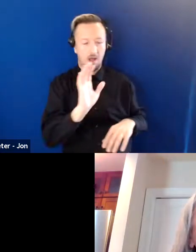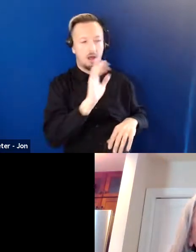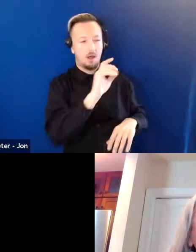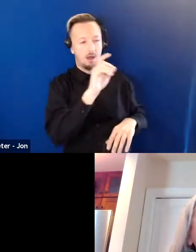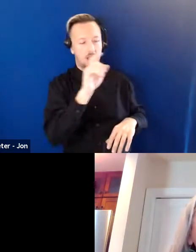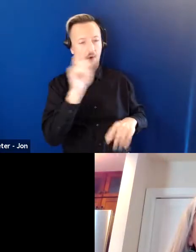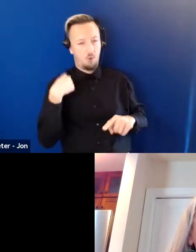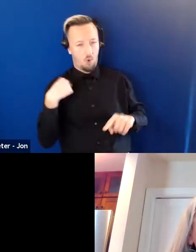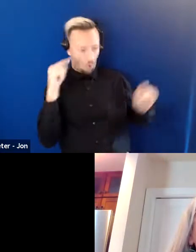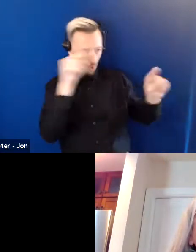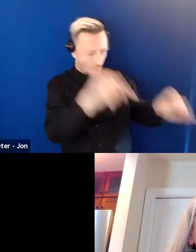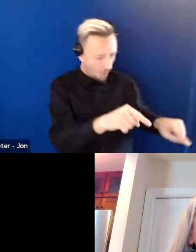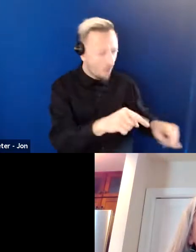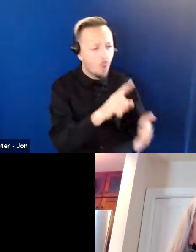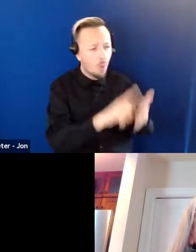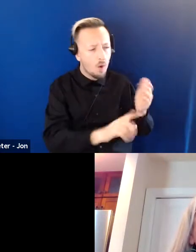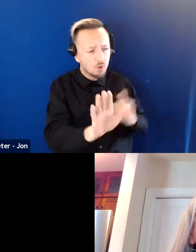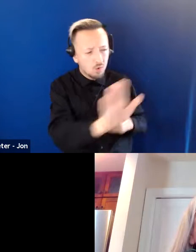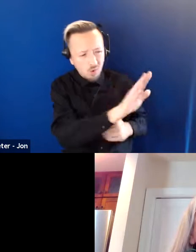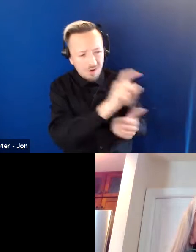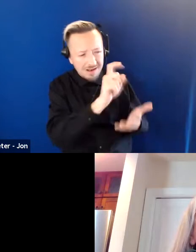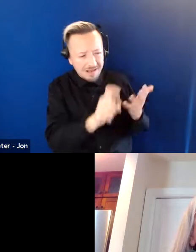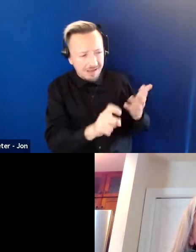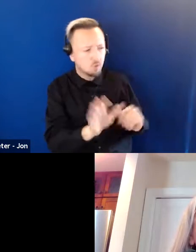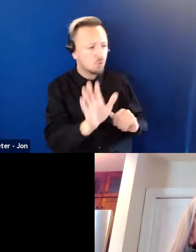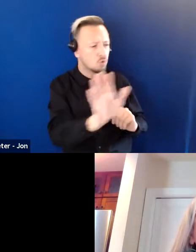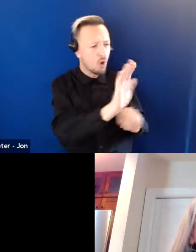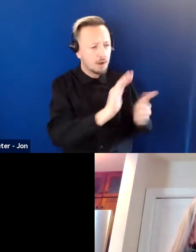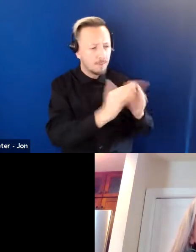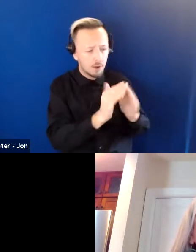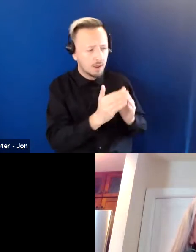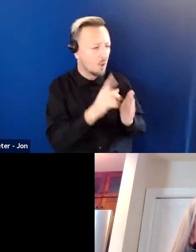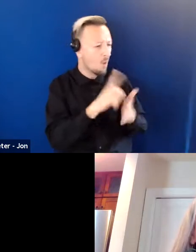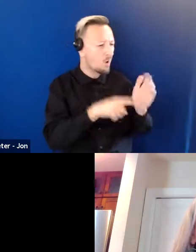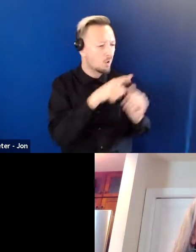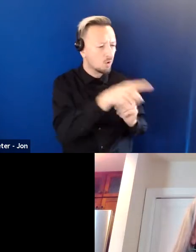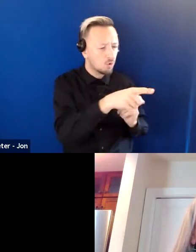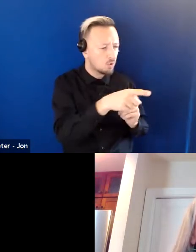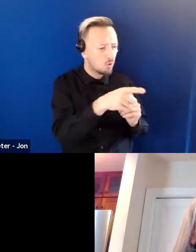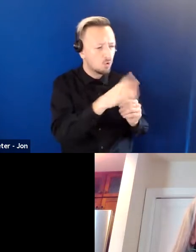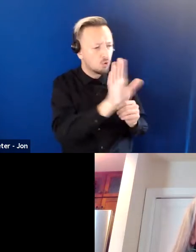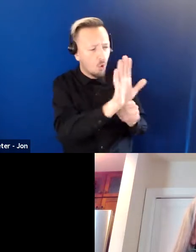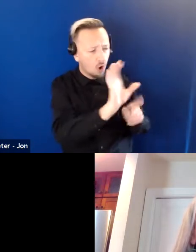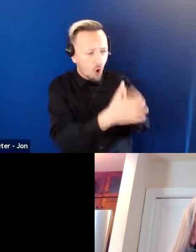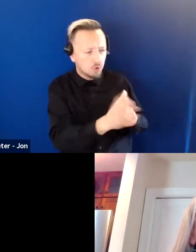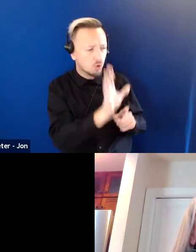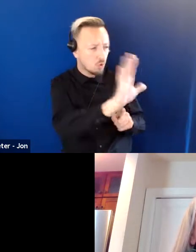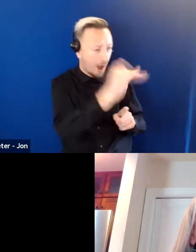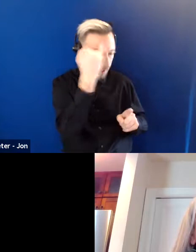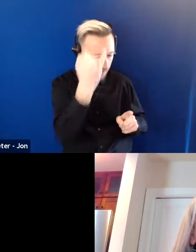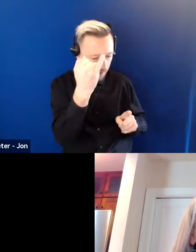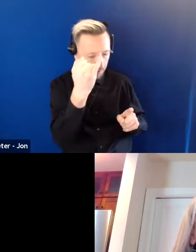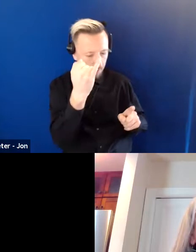how it works in their communities, and then make those adjustments in the way that